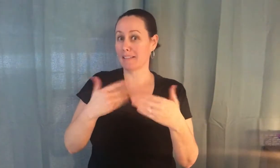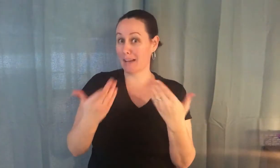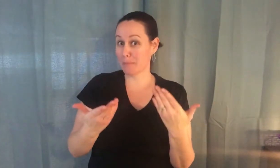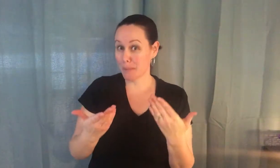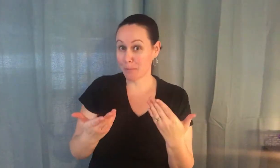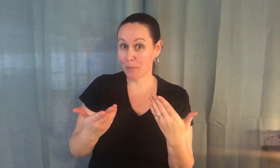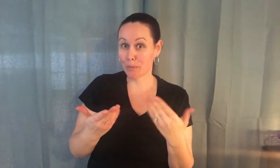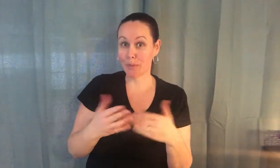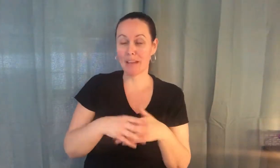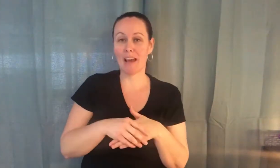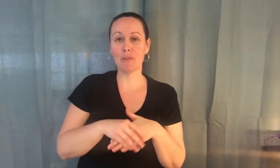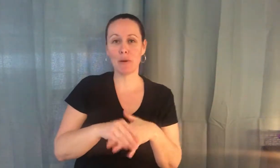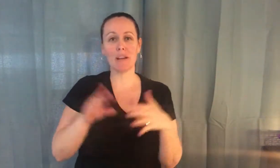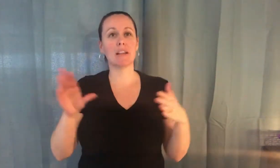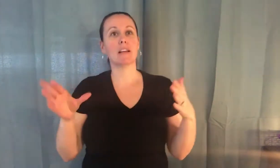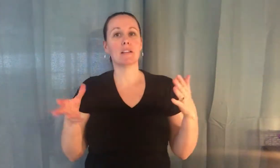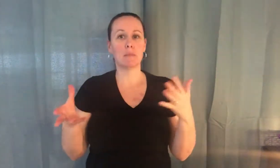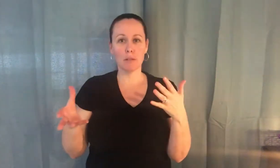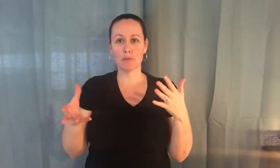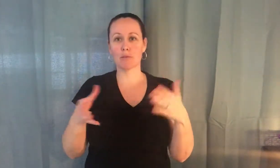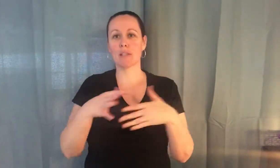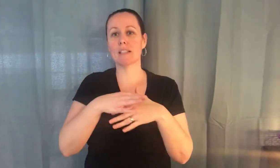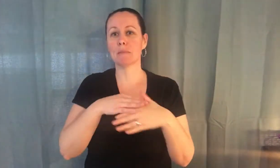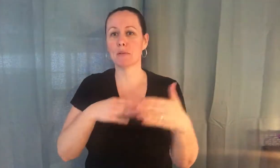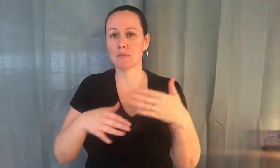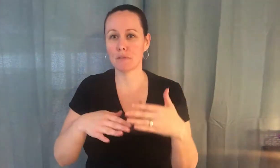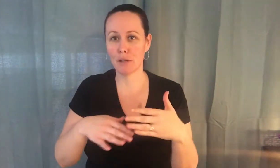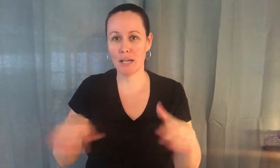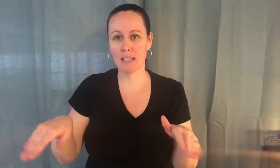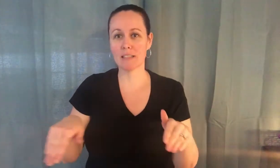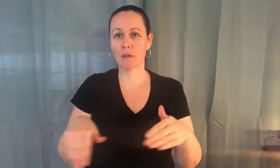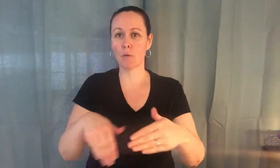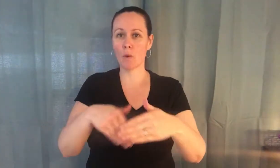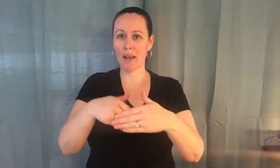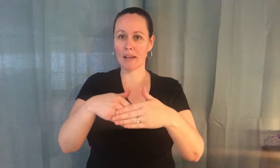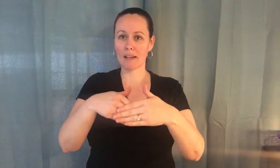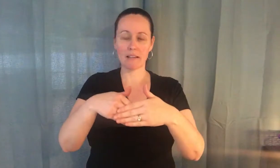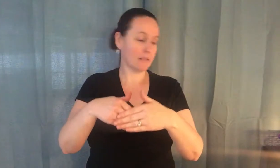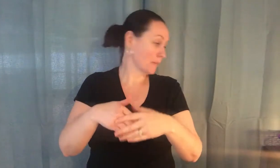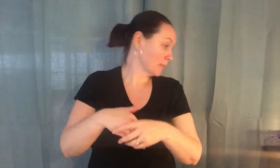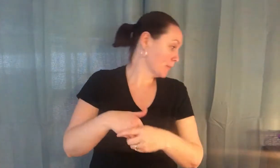lot of people, when they have a wedding, pictures, they take pictures of their hands, so wedding.